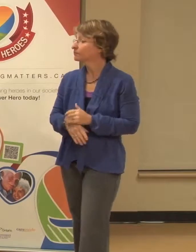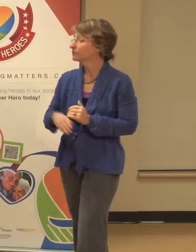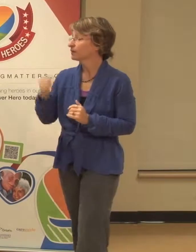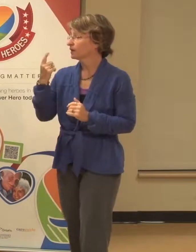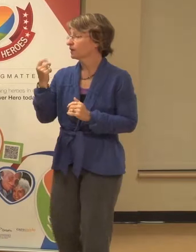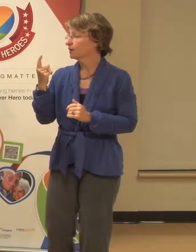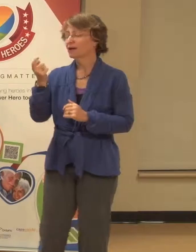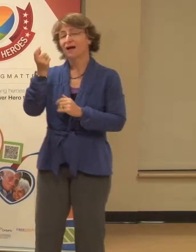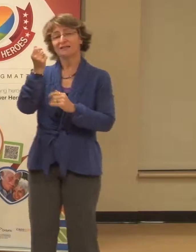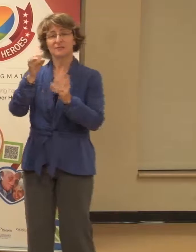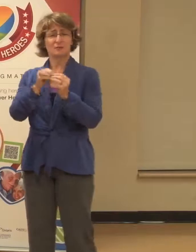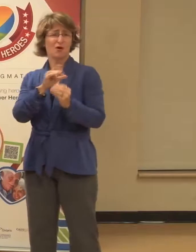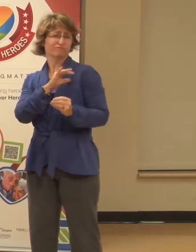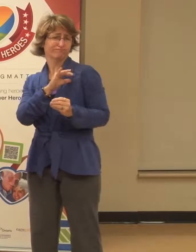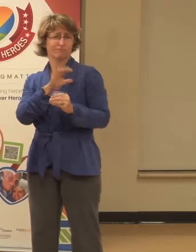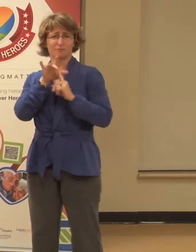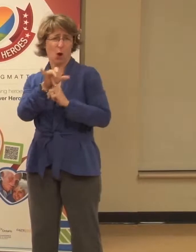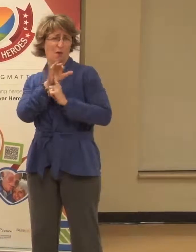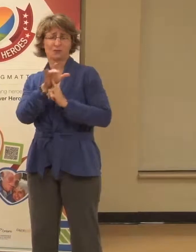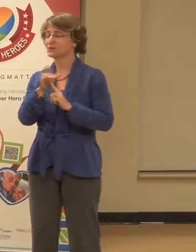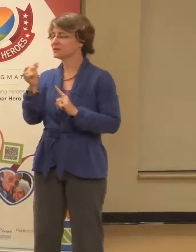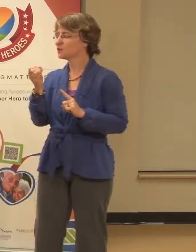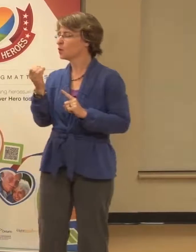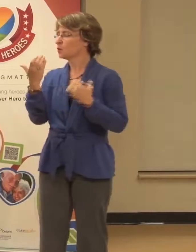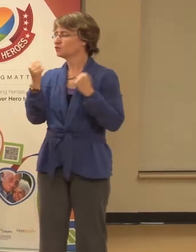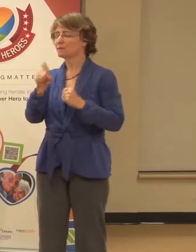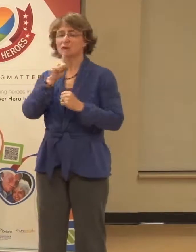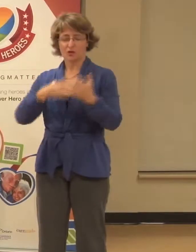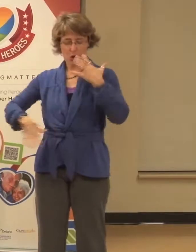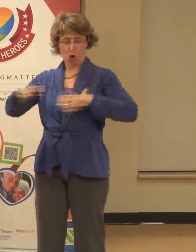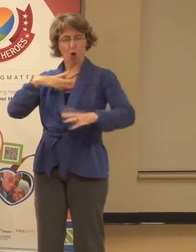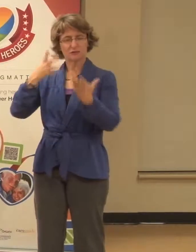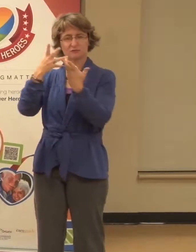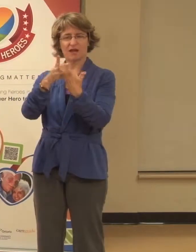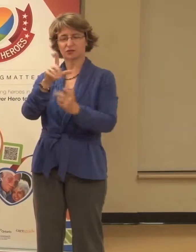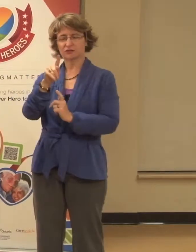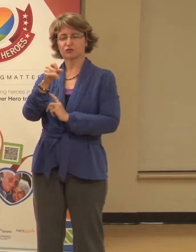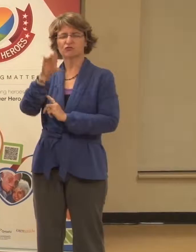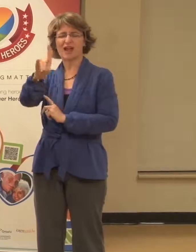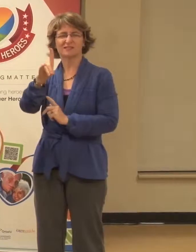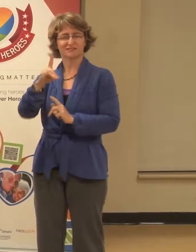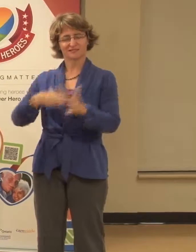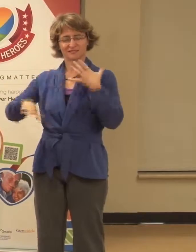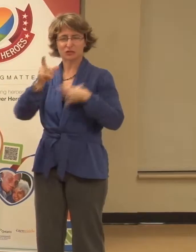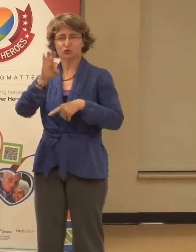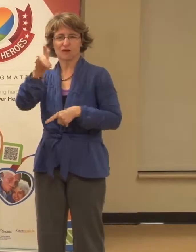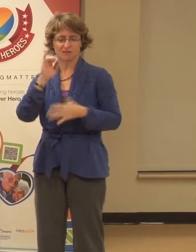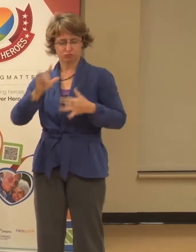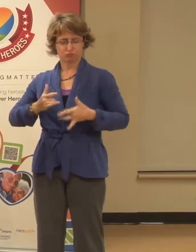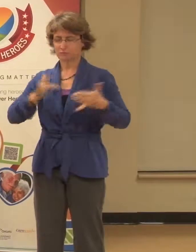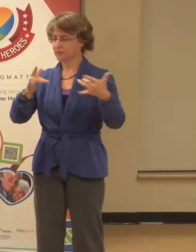Now, a little bit more trendy we want to be, so we try and make sure that we make our items look